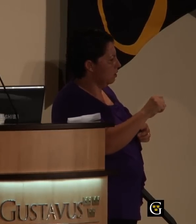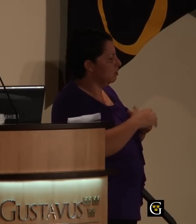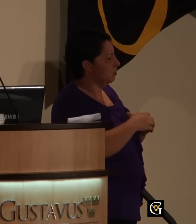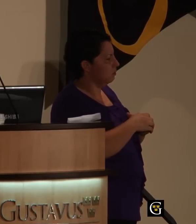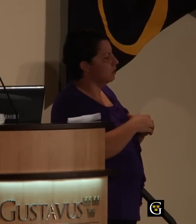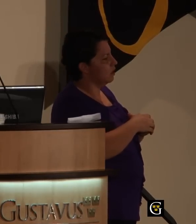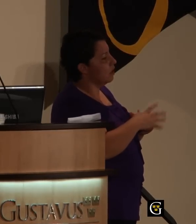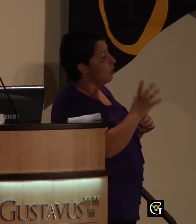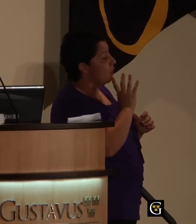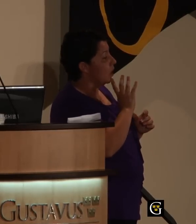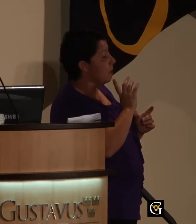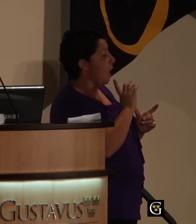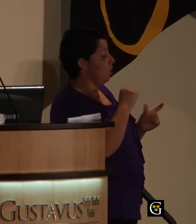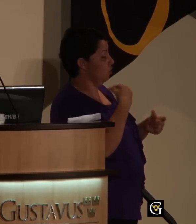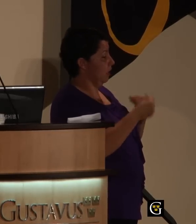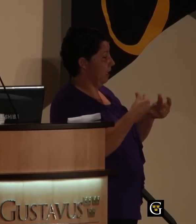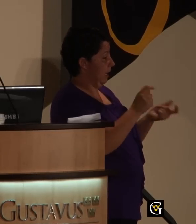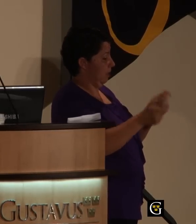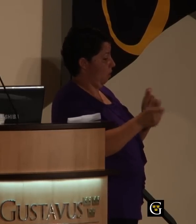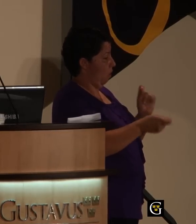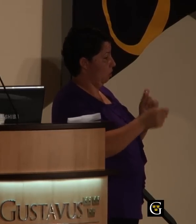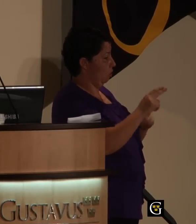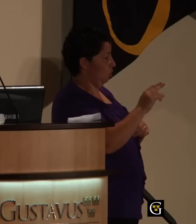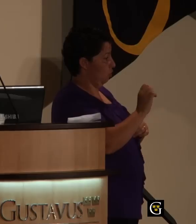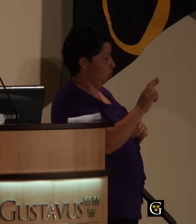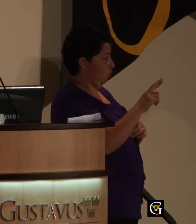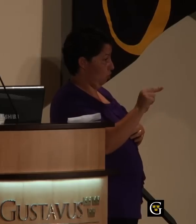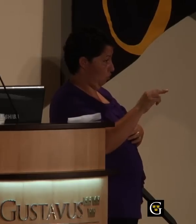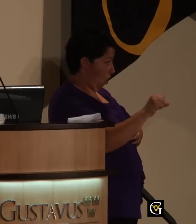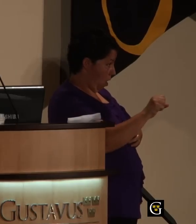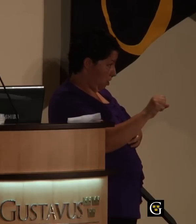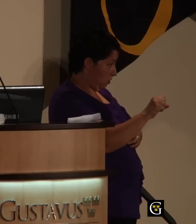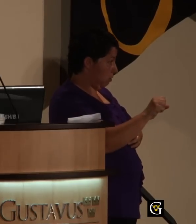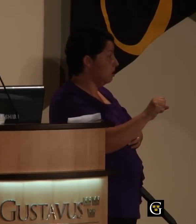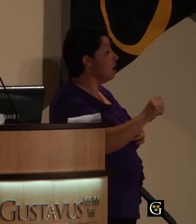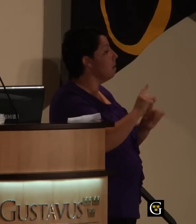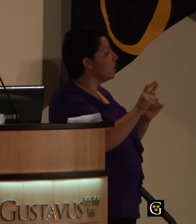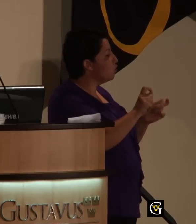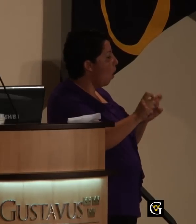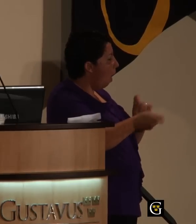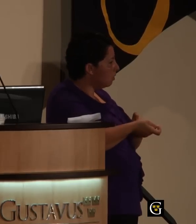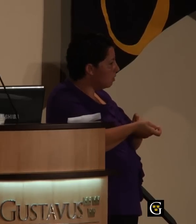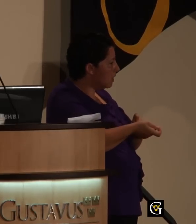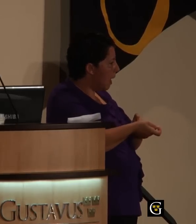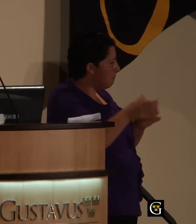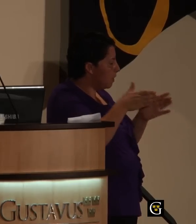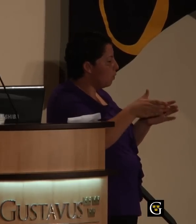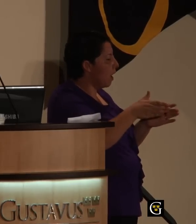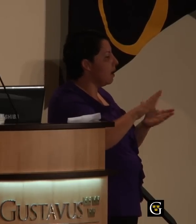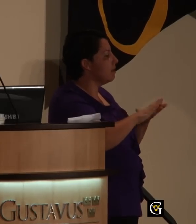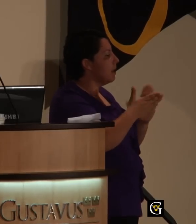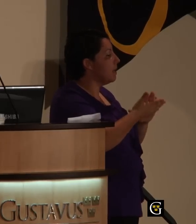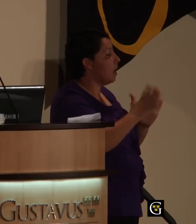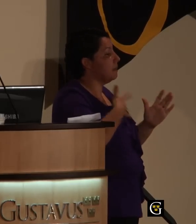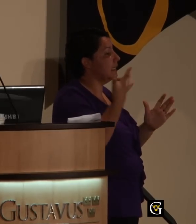You genetically alter neurons, and you alter them in such a way that they become sensitive to